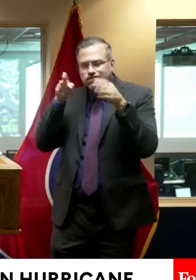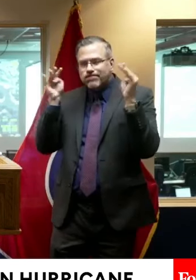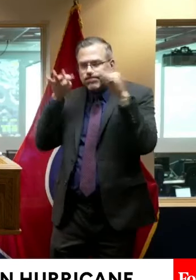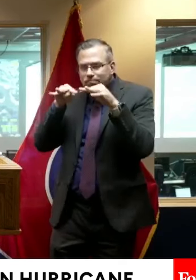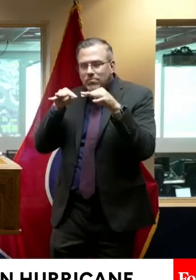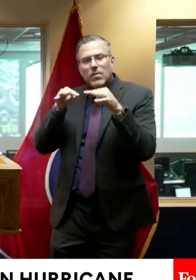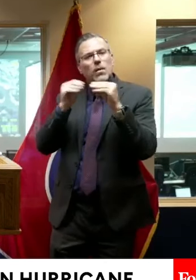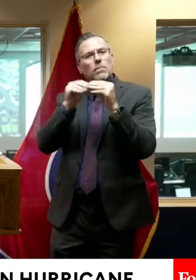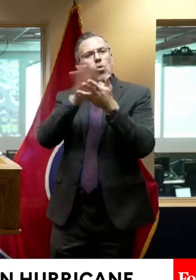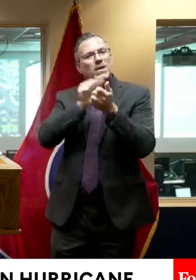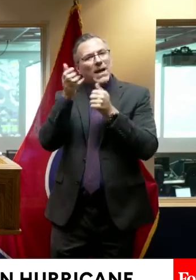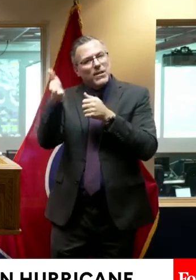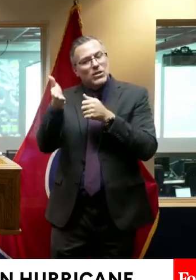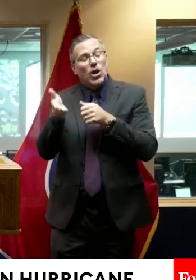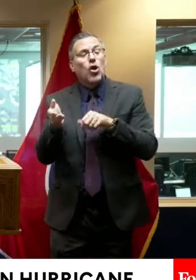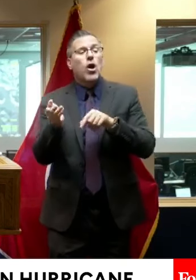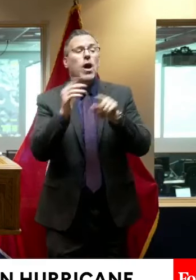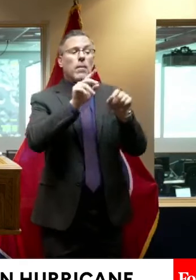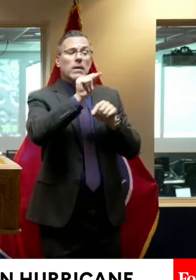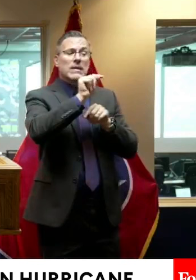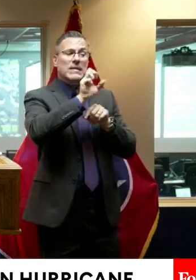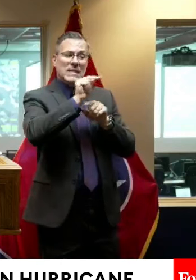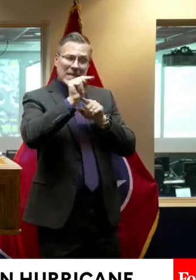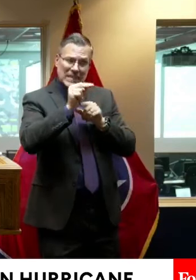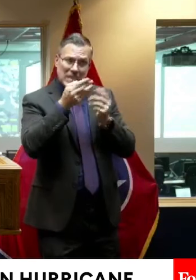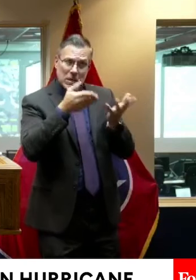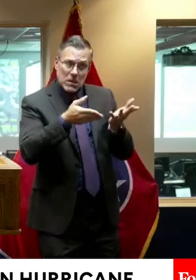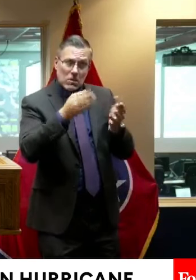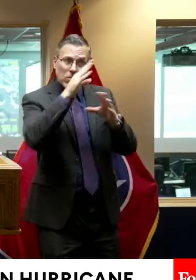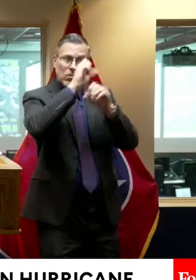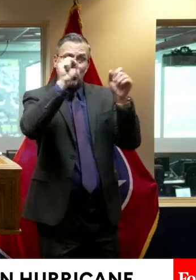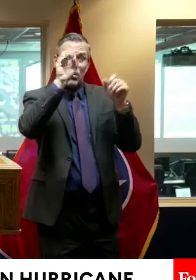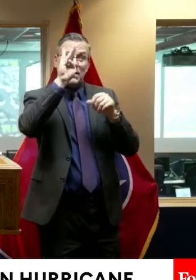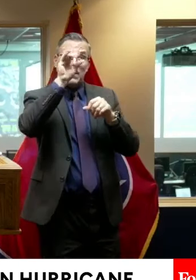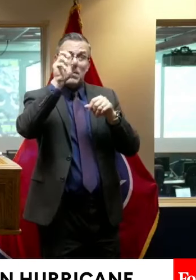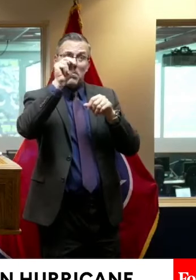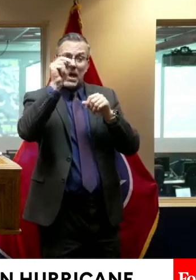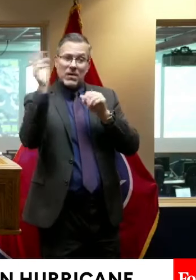more damage there, but in Tennessee in particular, has he reached back out, and do you feel that